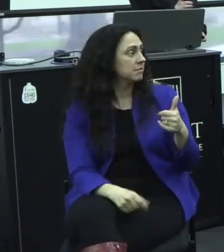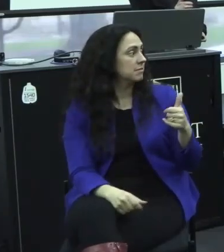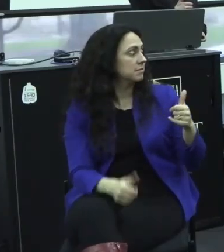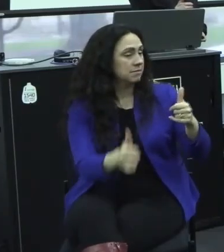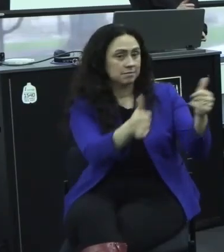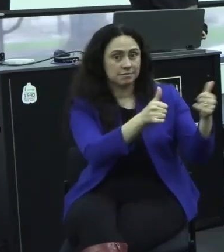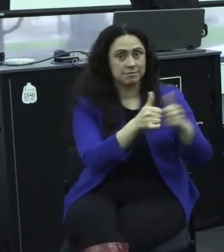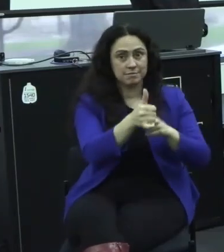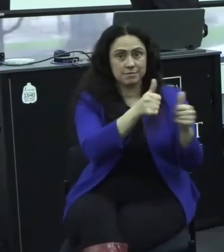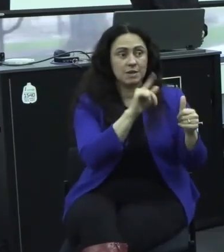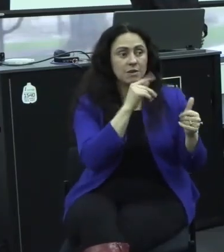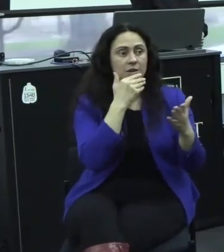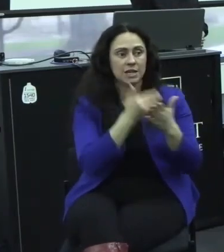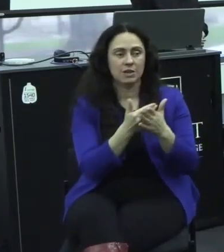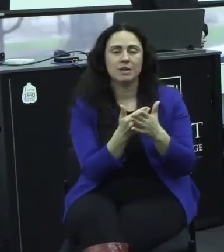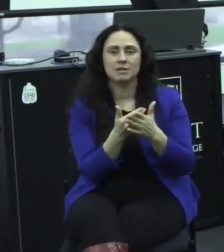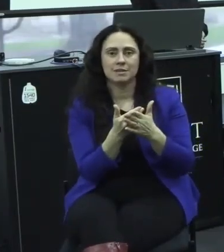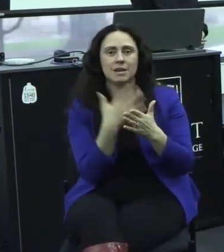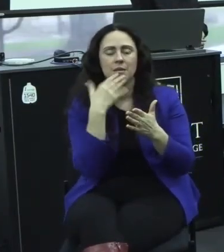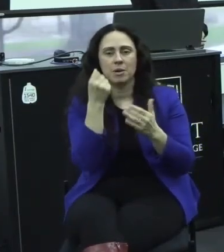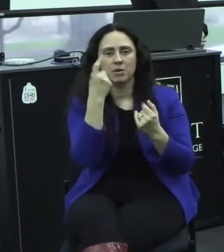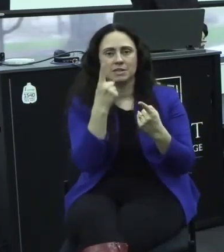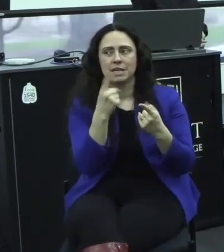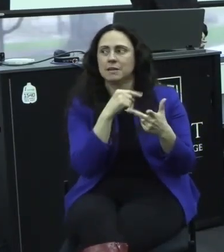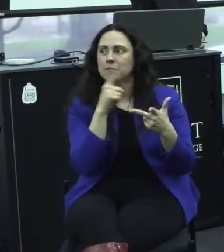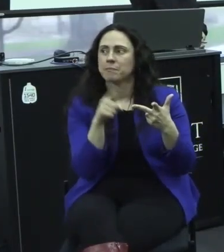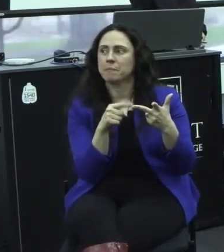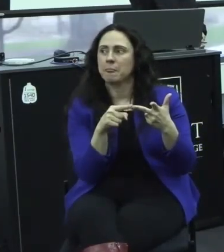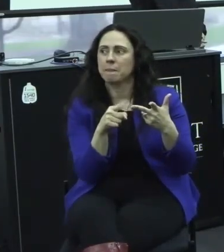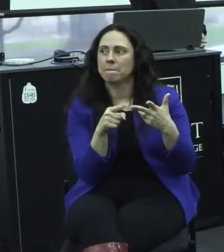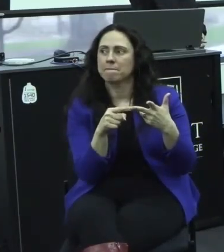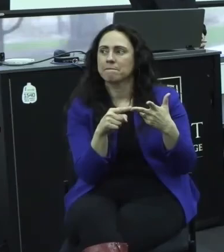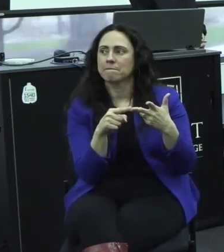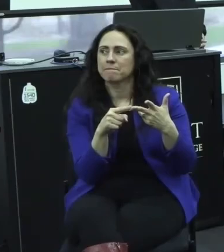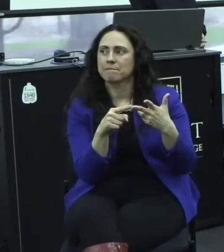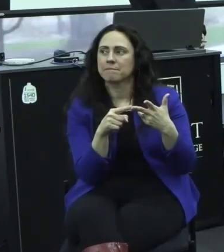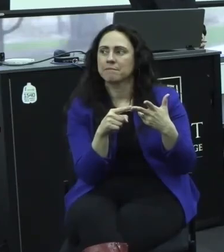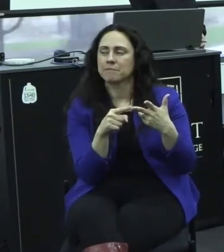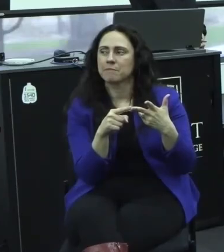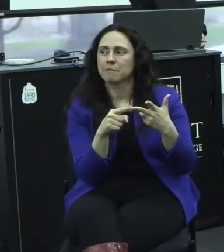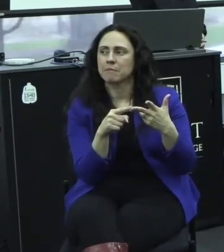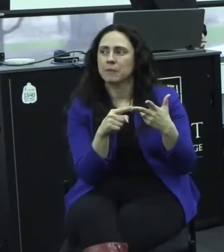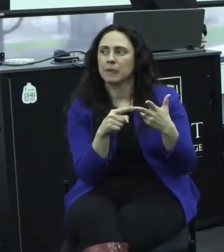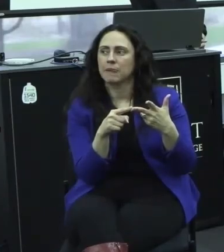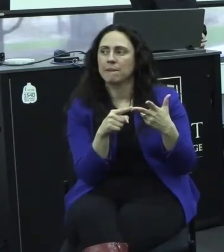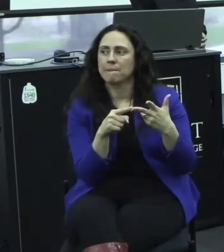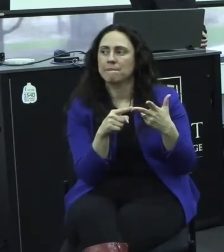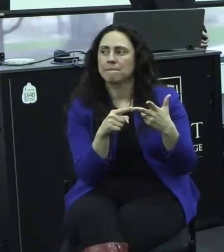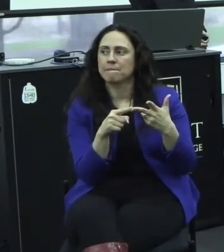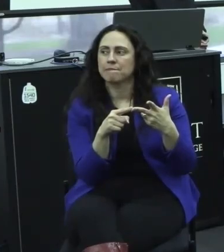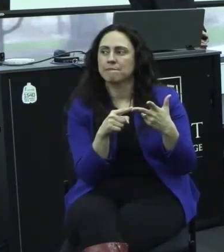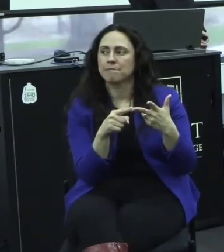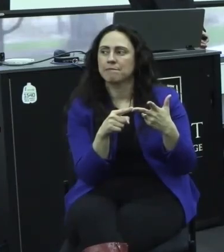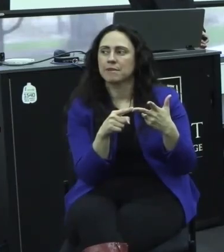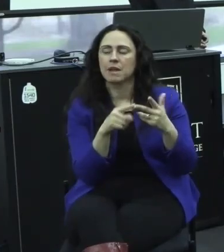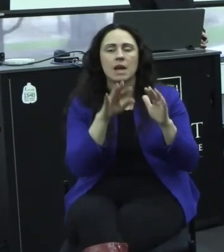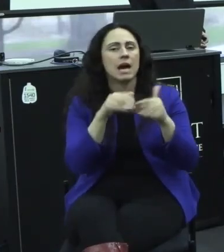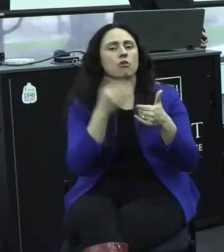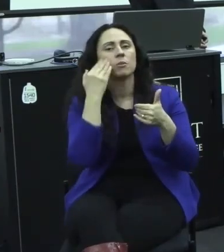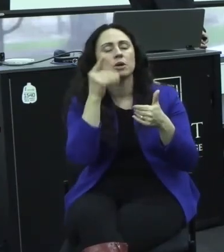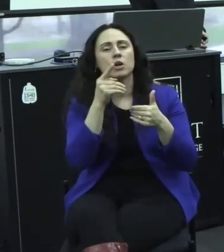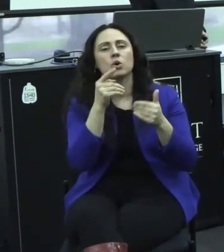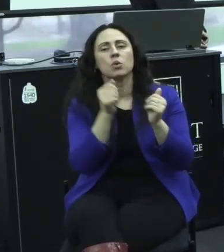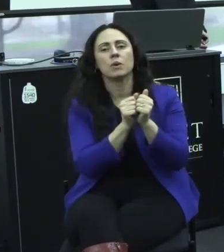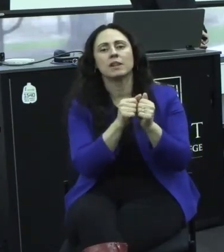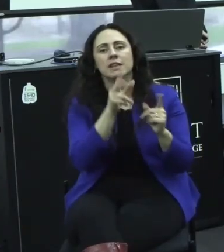Very good. I'm glad everyone got a better understanding of it. And for the third question, how familiar are you with the application